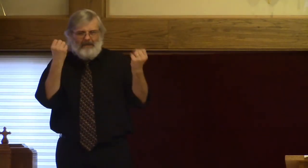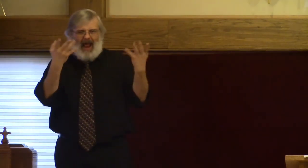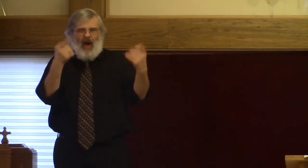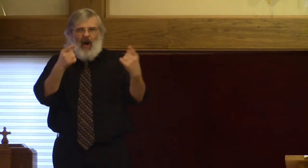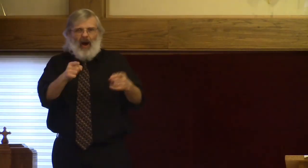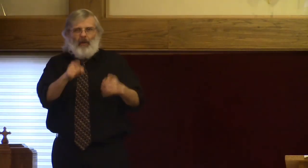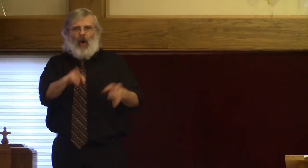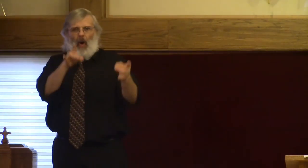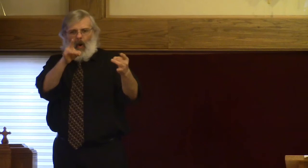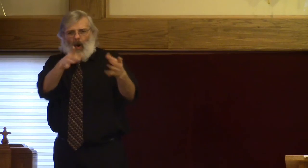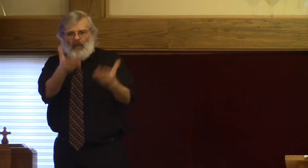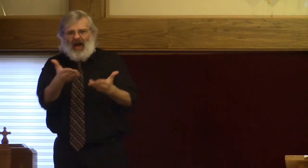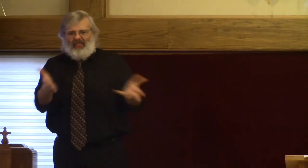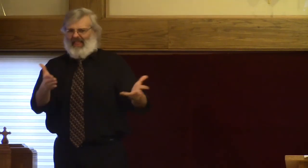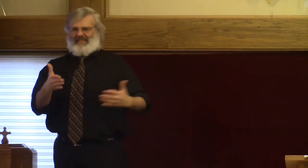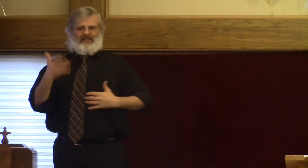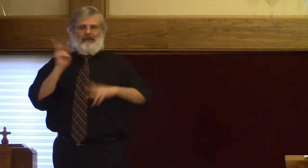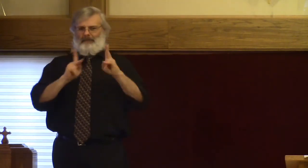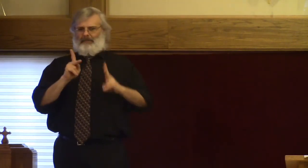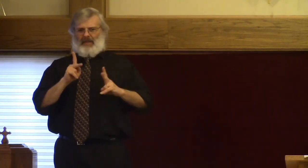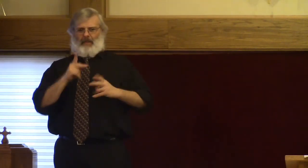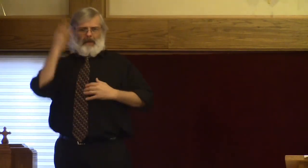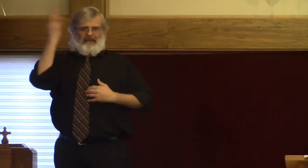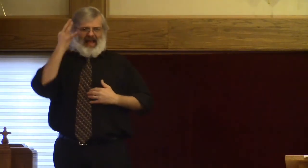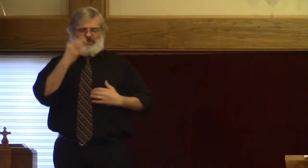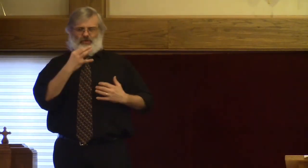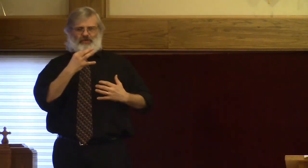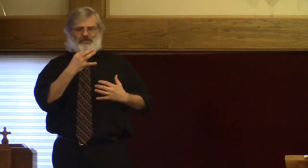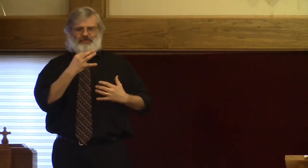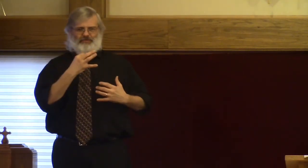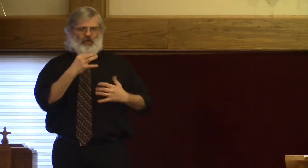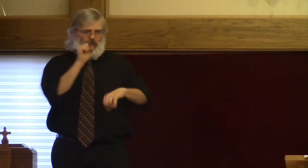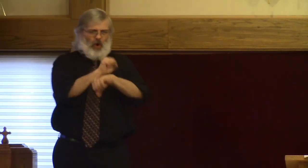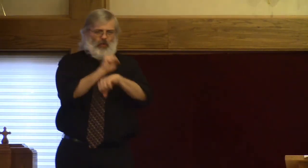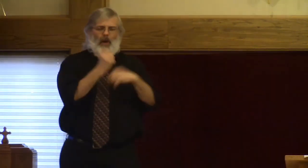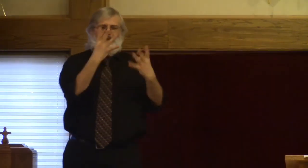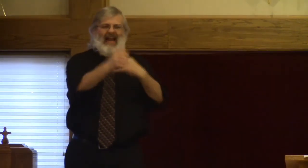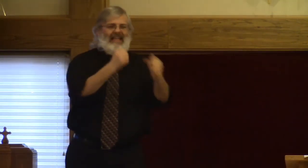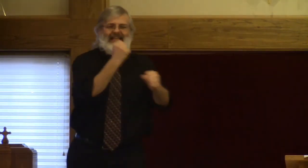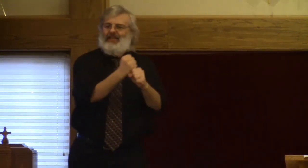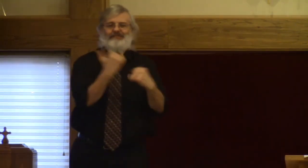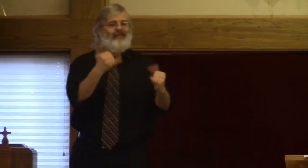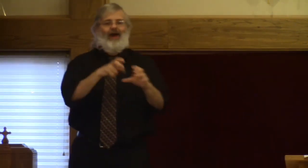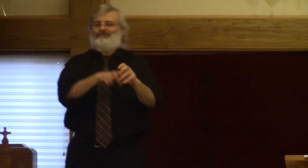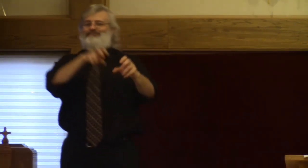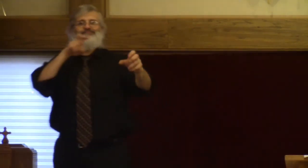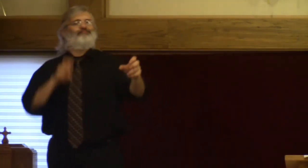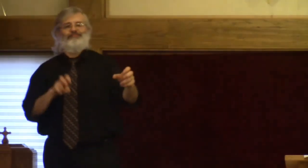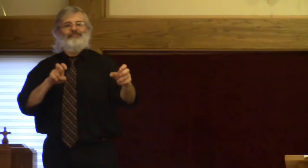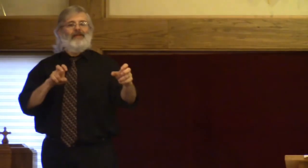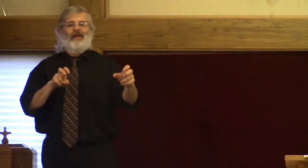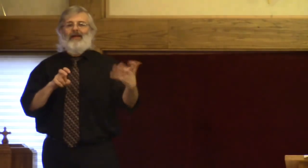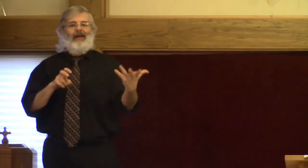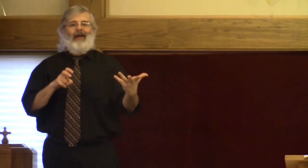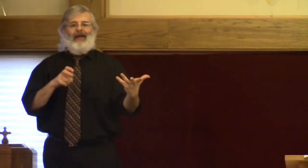live a full career in the ministry. Without a leader, the people perish. Clergy killer does